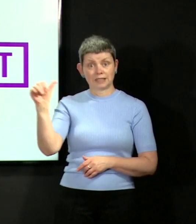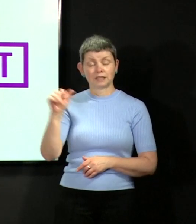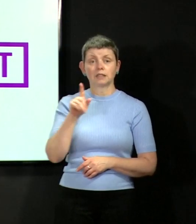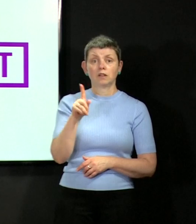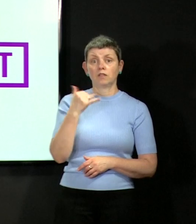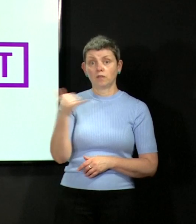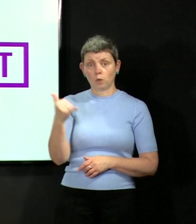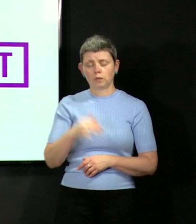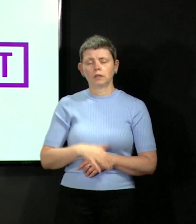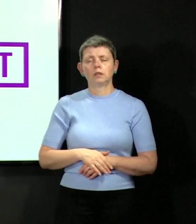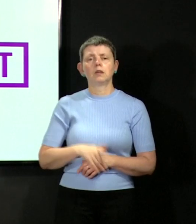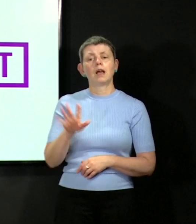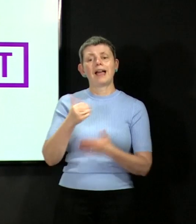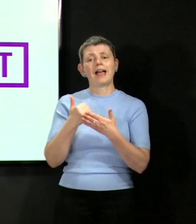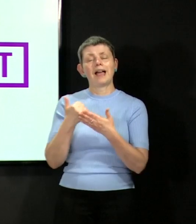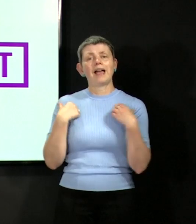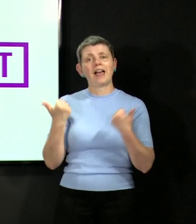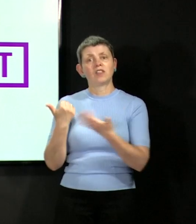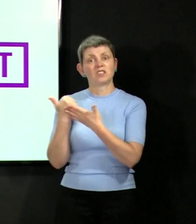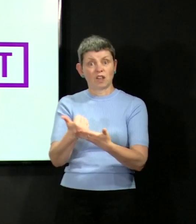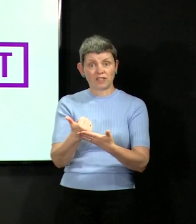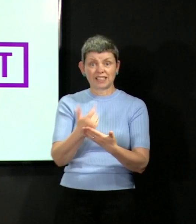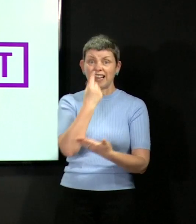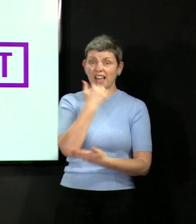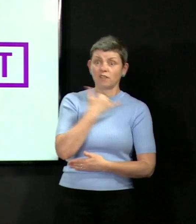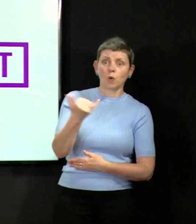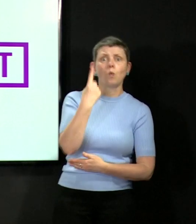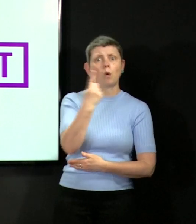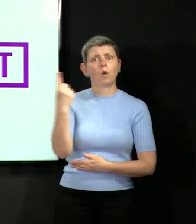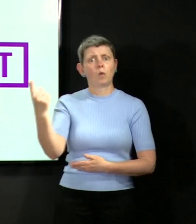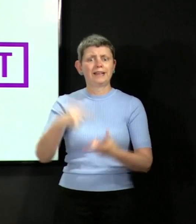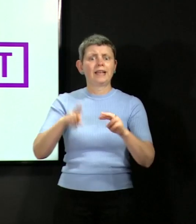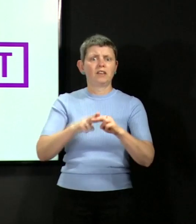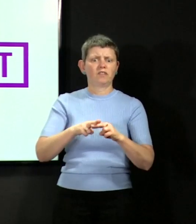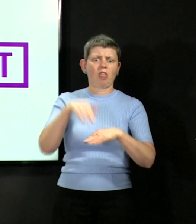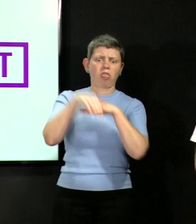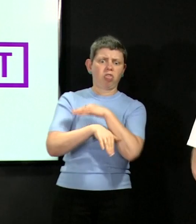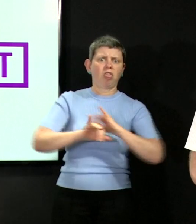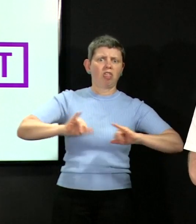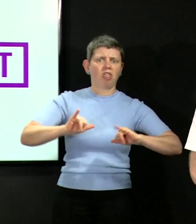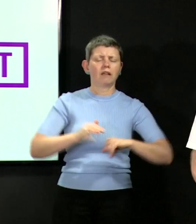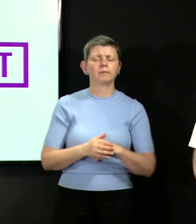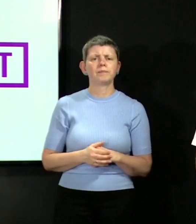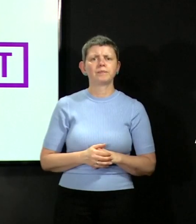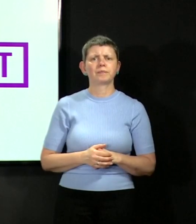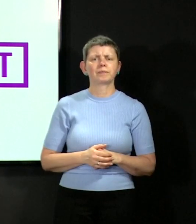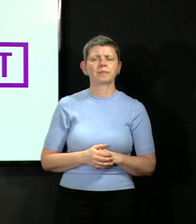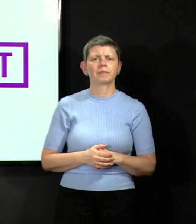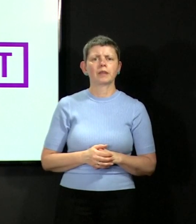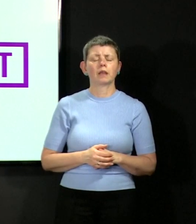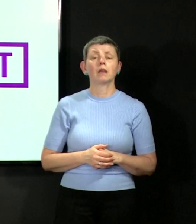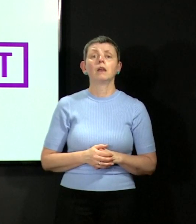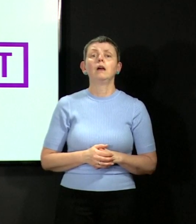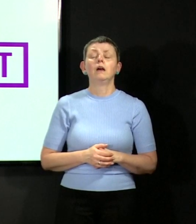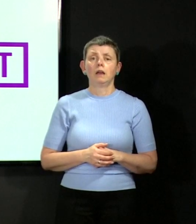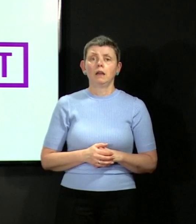health service is available for you, and you phone 111 if that happens. My final brief point is about physical